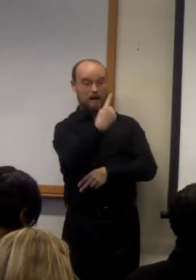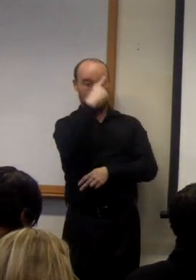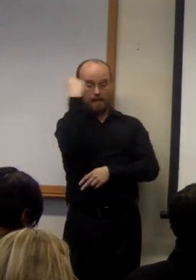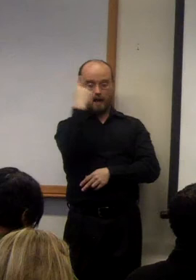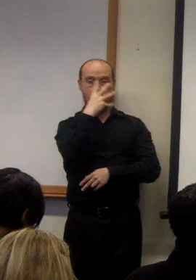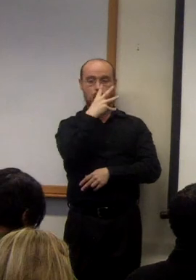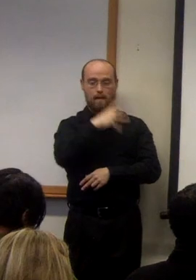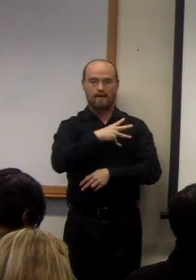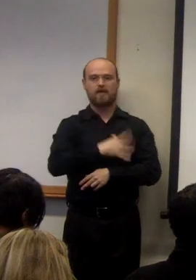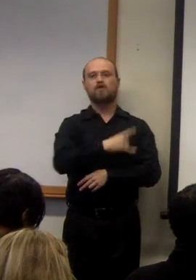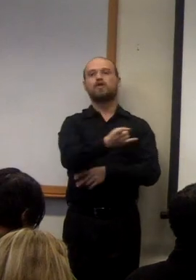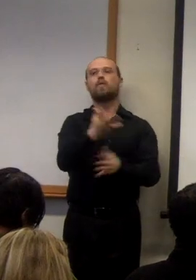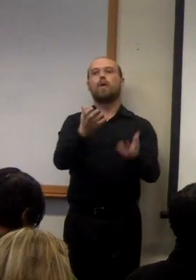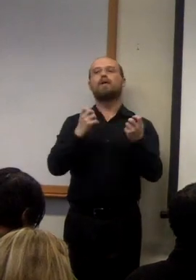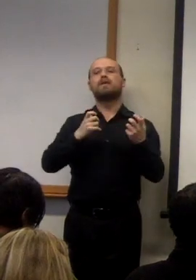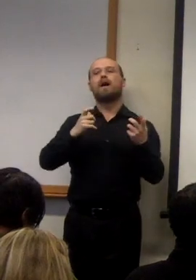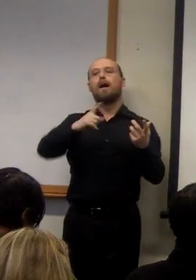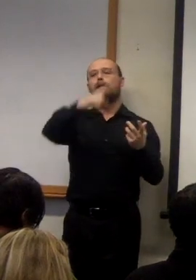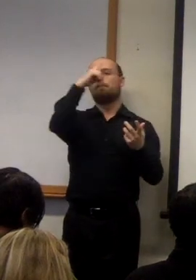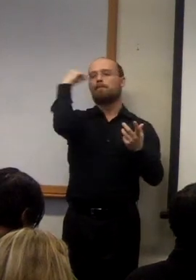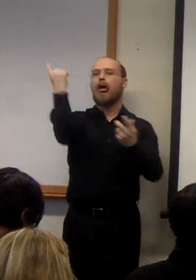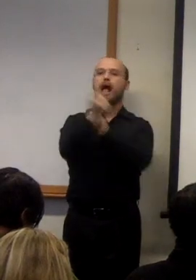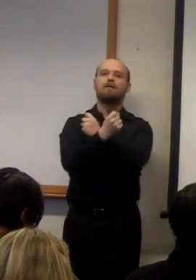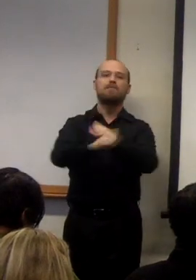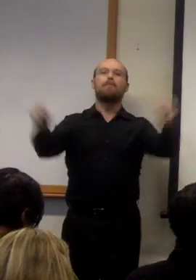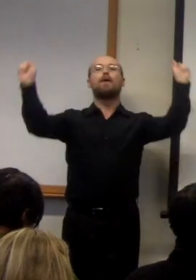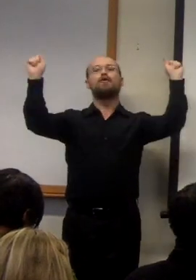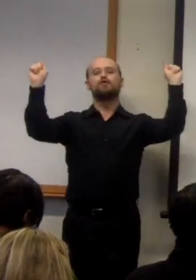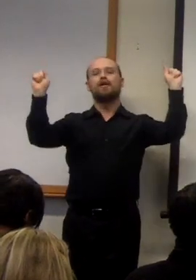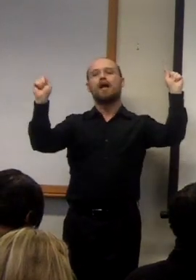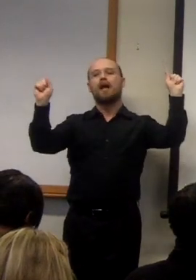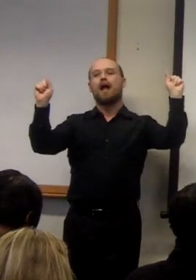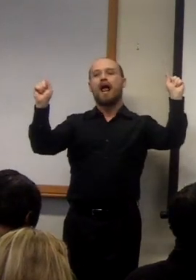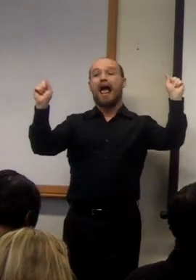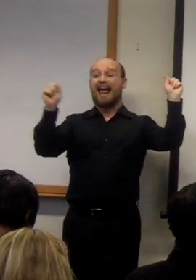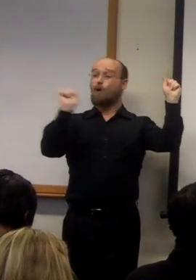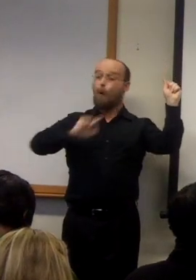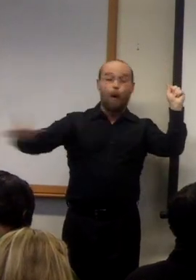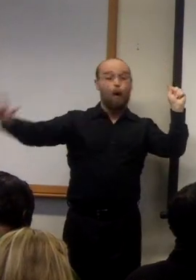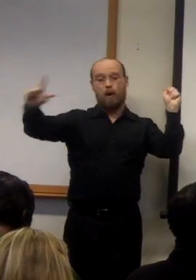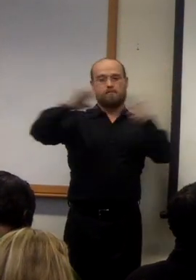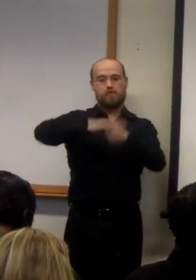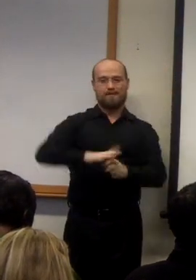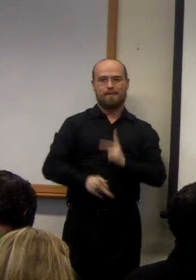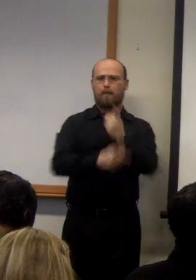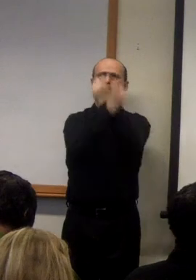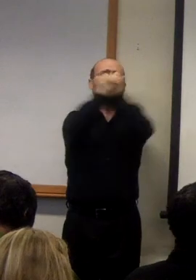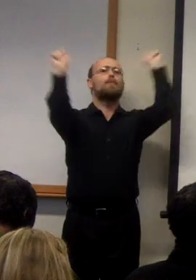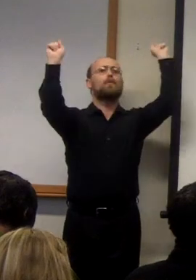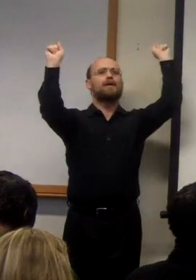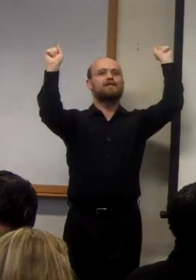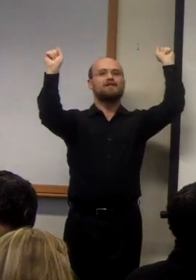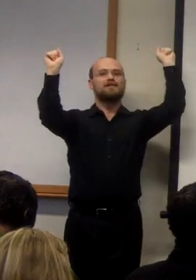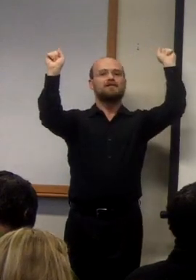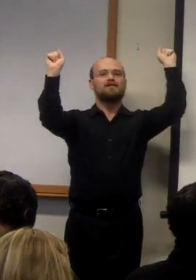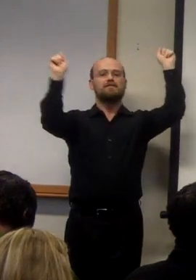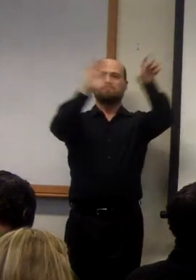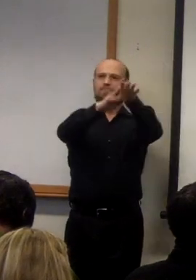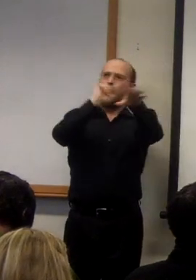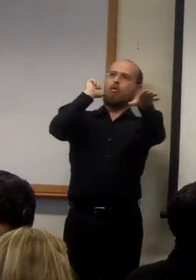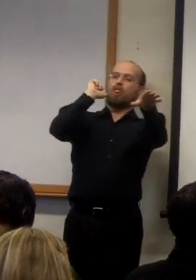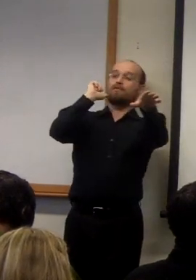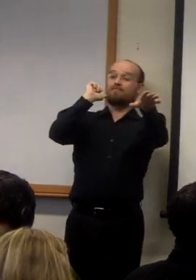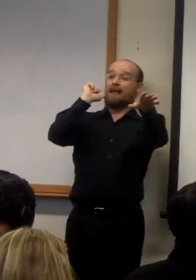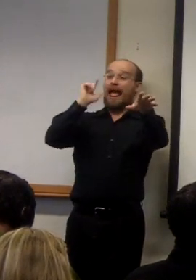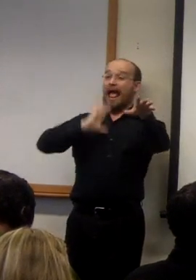black liberation, black self-determination, and self-determination of all oppressed peoples, right? And our government is calling